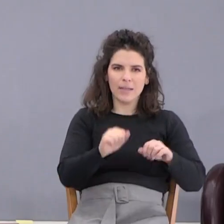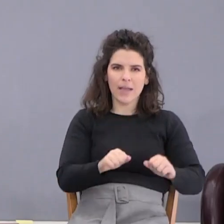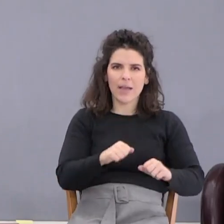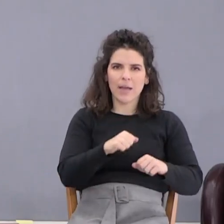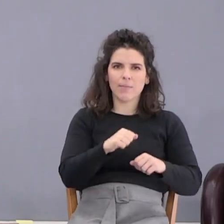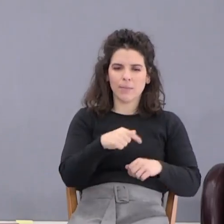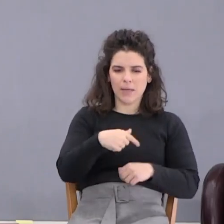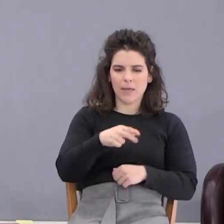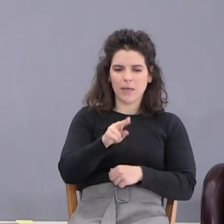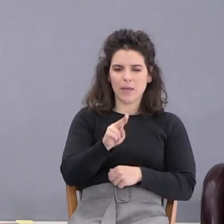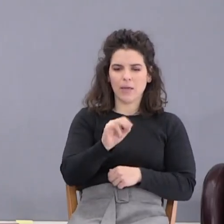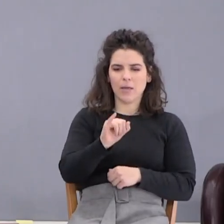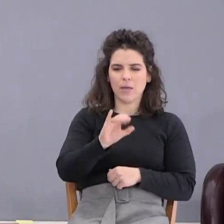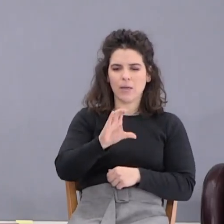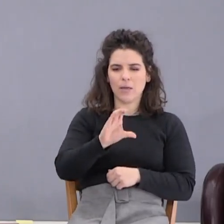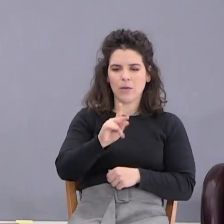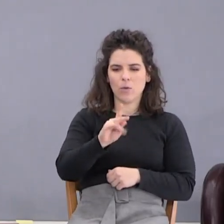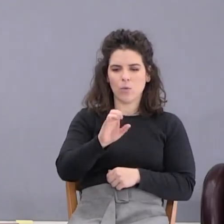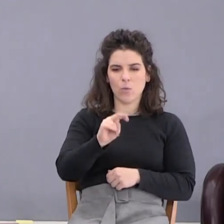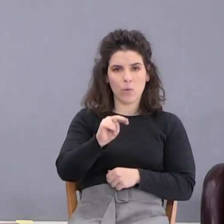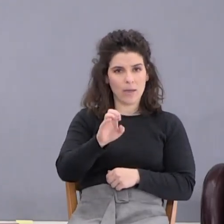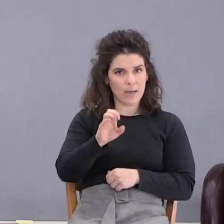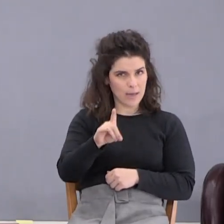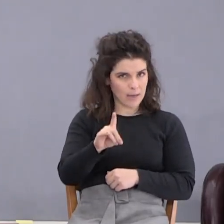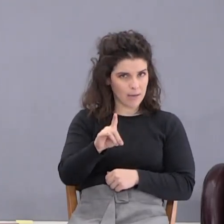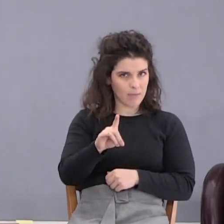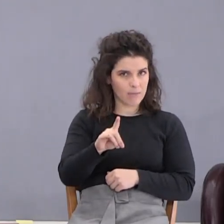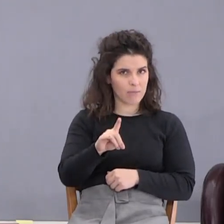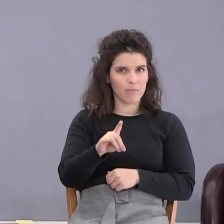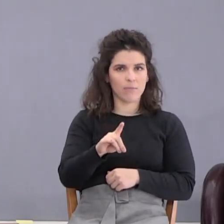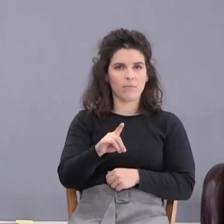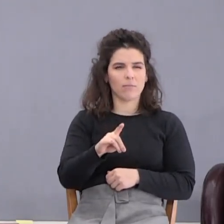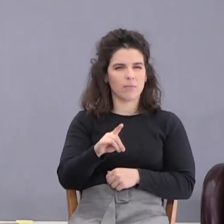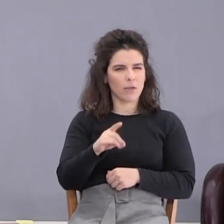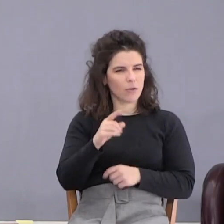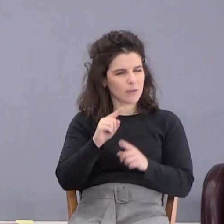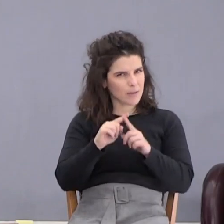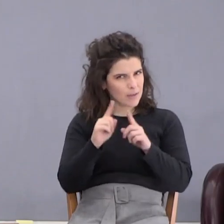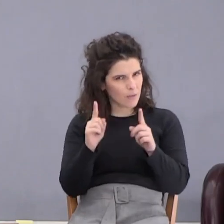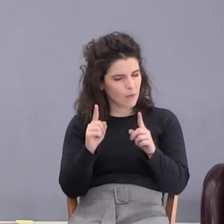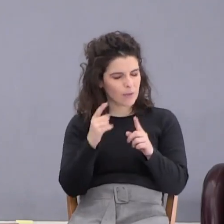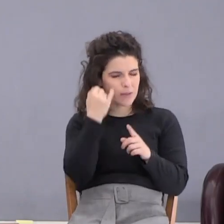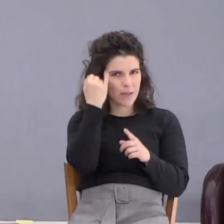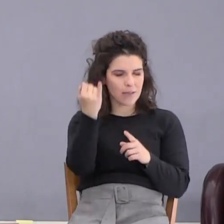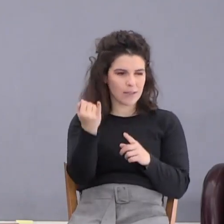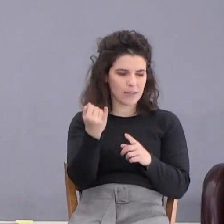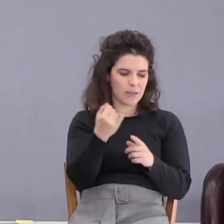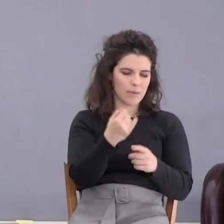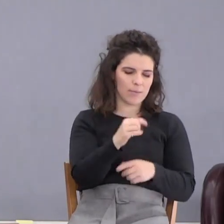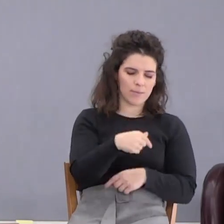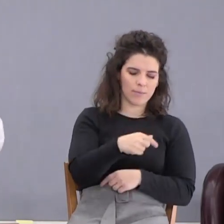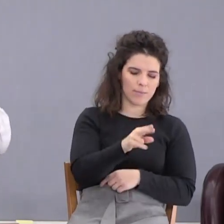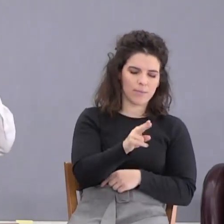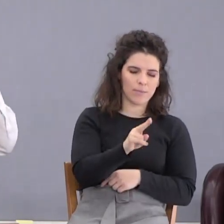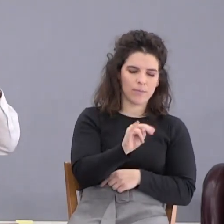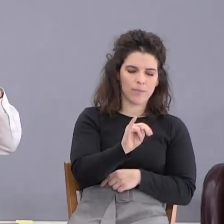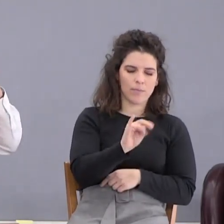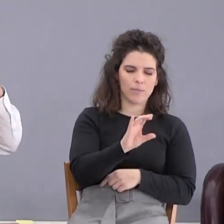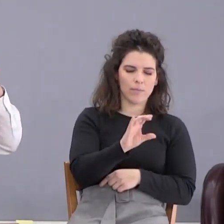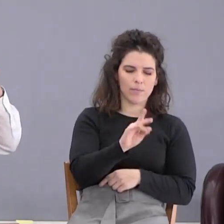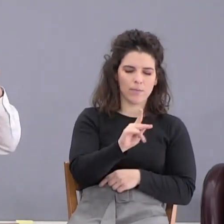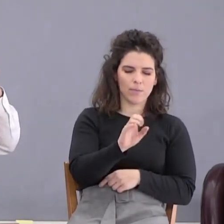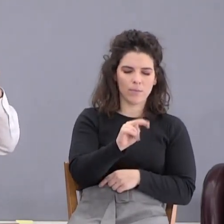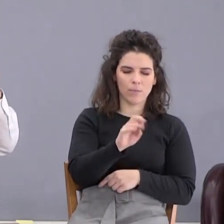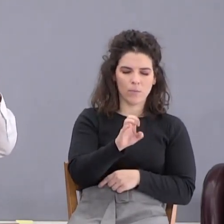Quickened. Interesting, right? So there's a shade of difference in the idea behind something being quickened. It's to be